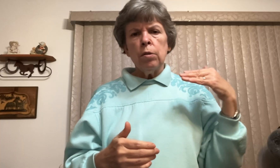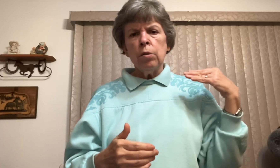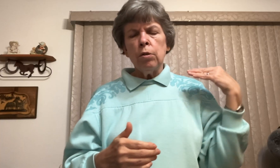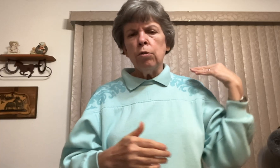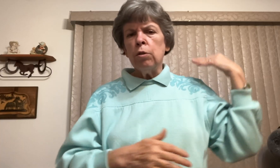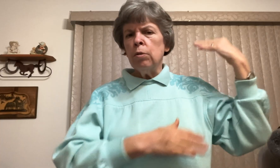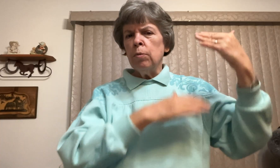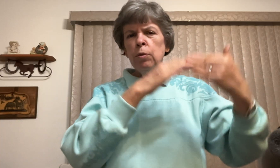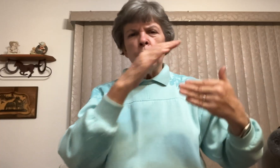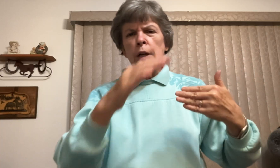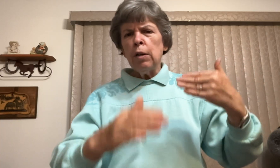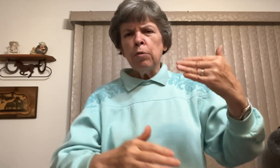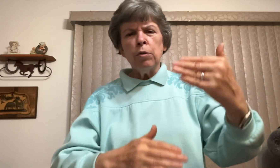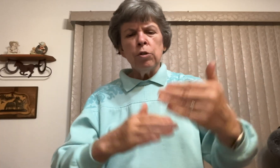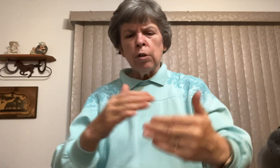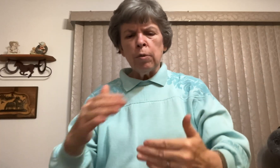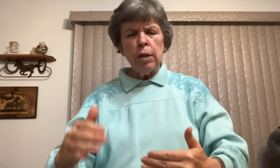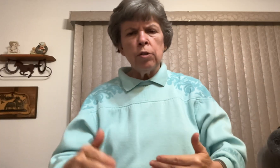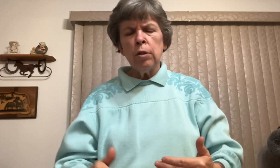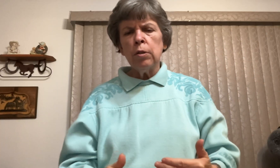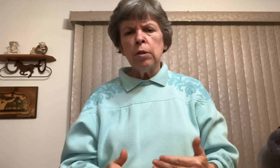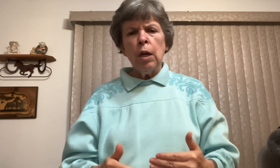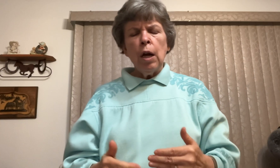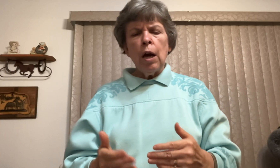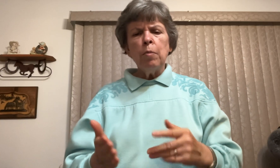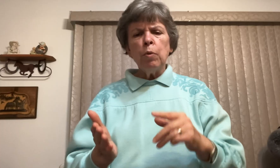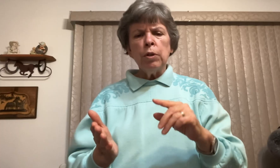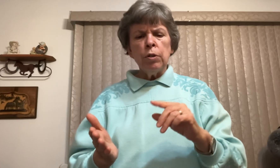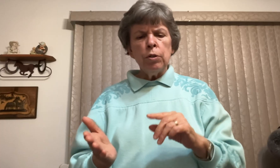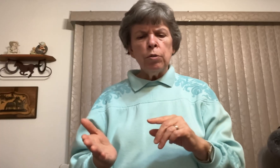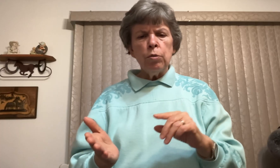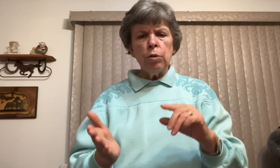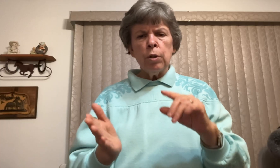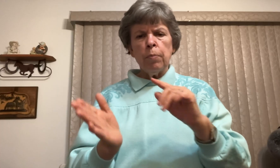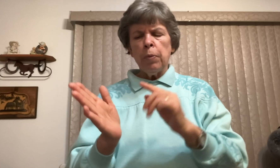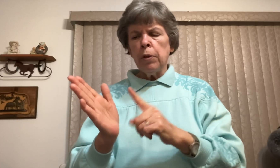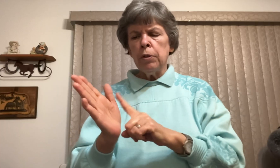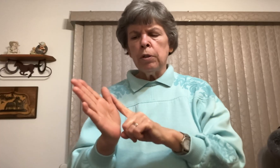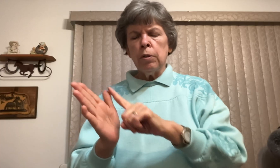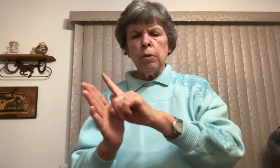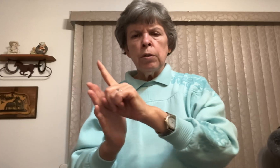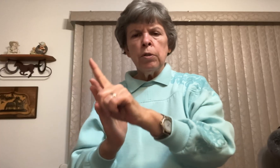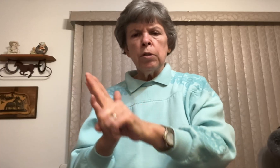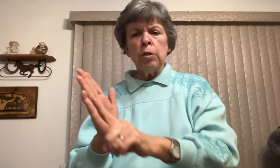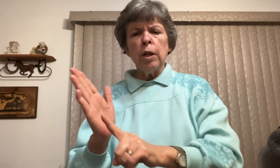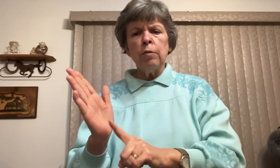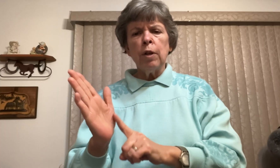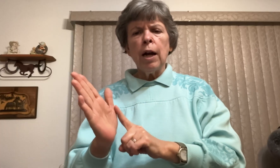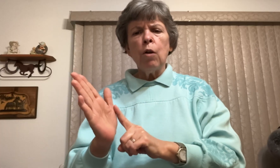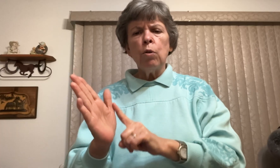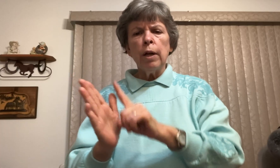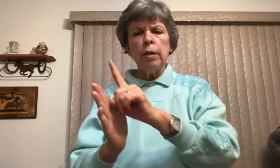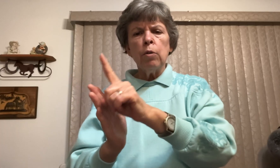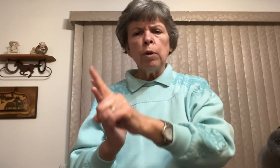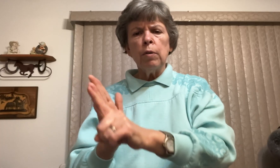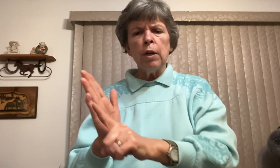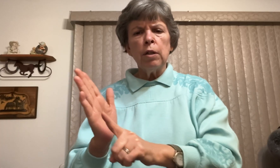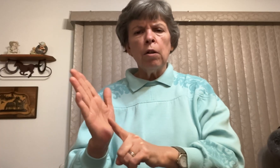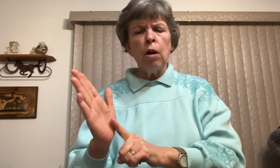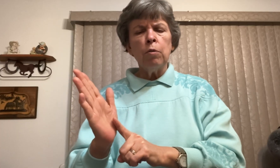you know, you could do down through the generations. I'm going to use, this is a sign for hour, like going around a clock with